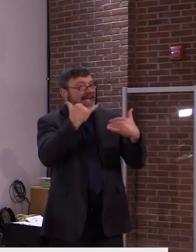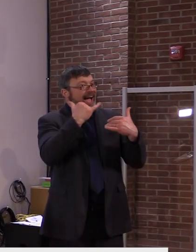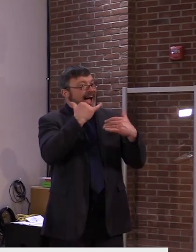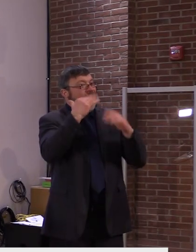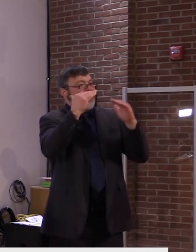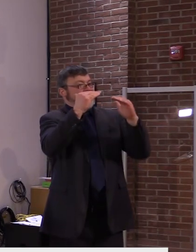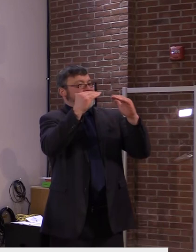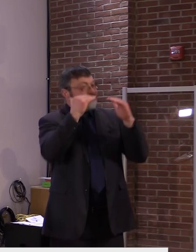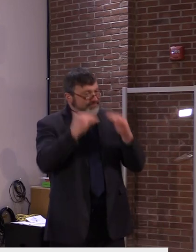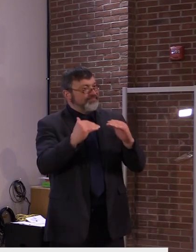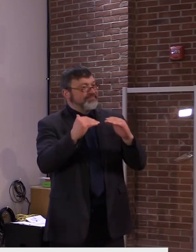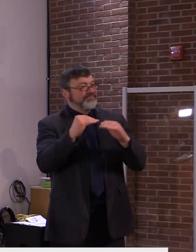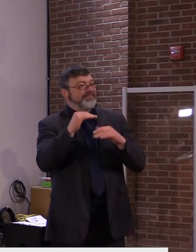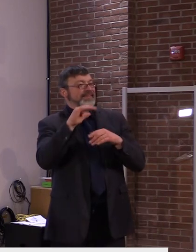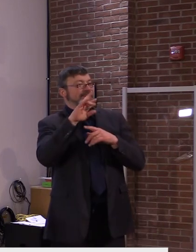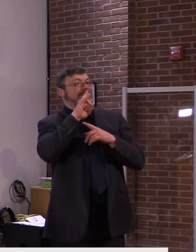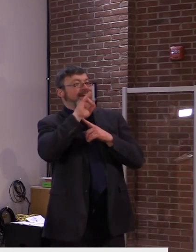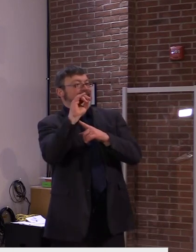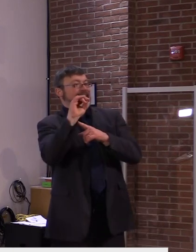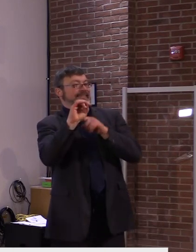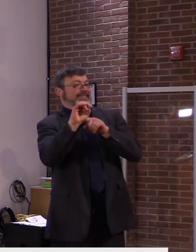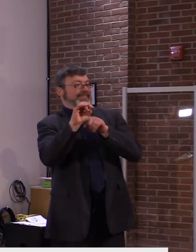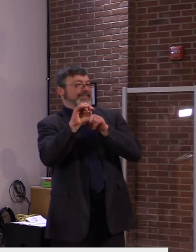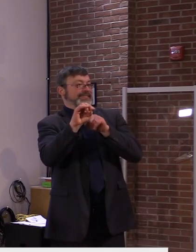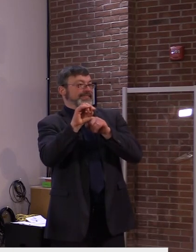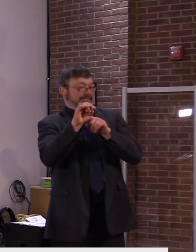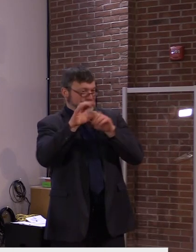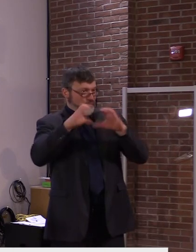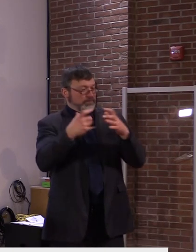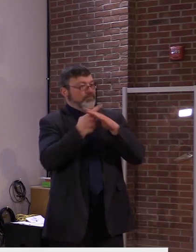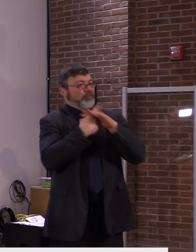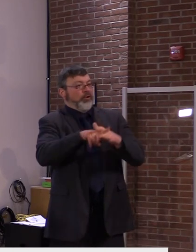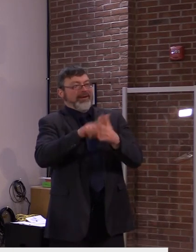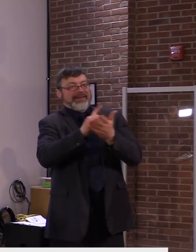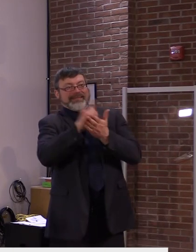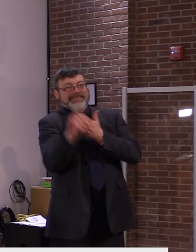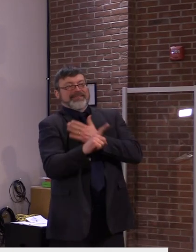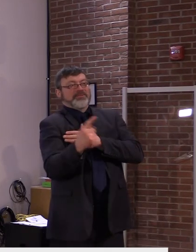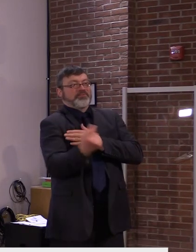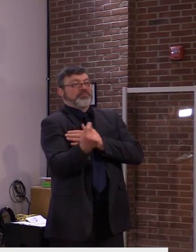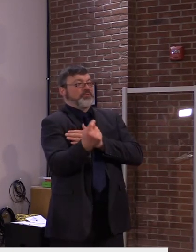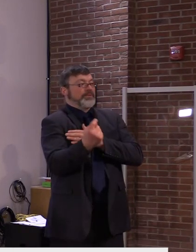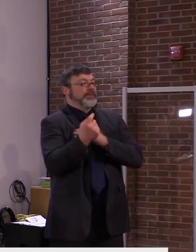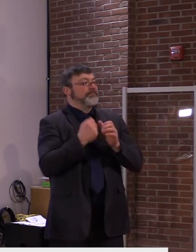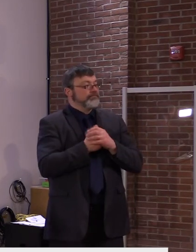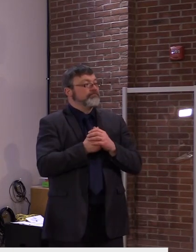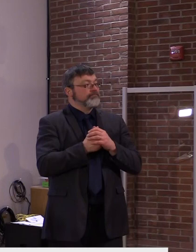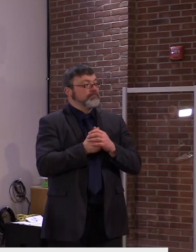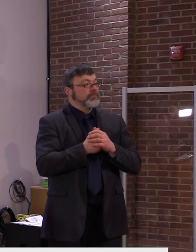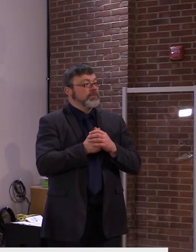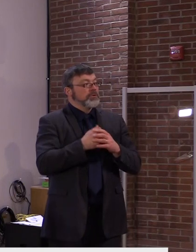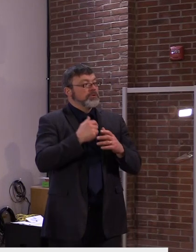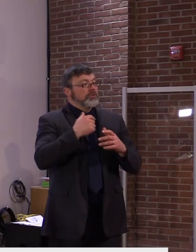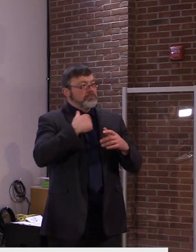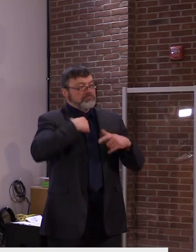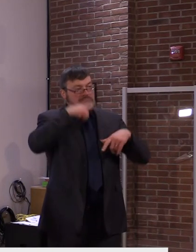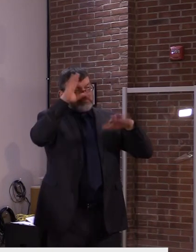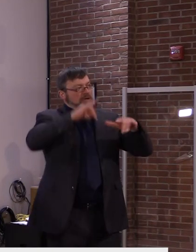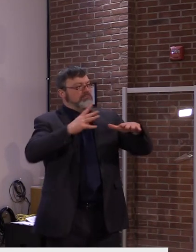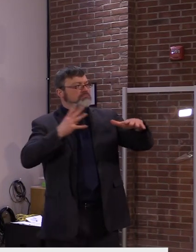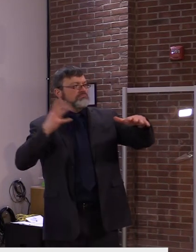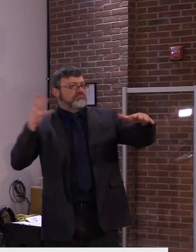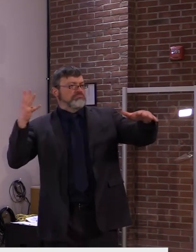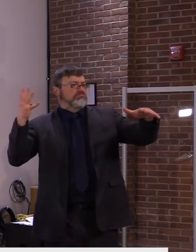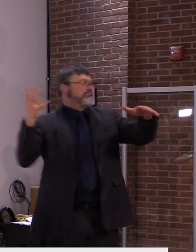call volumes on Tuesday, but there will be enough appointments for everyone. Please do not call to make your appointment